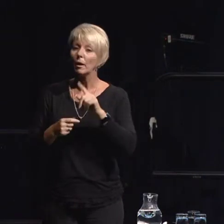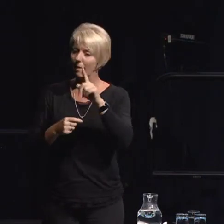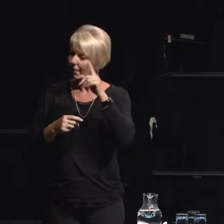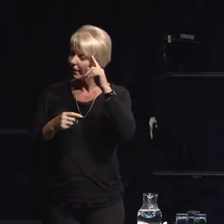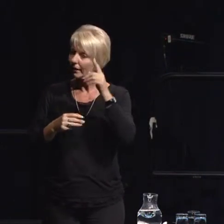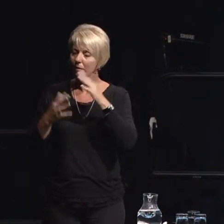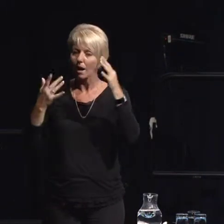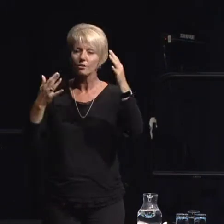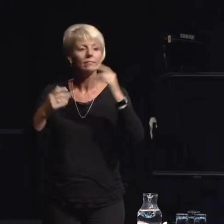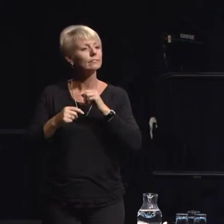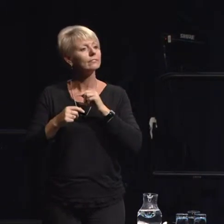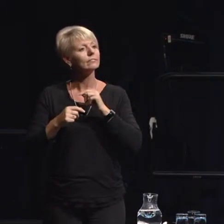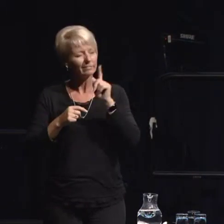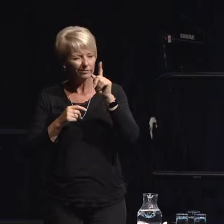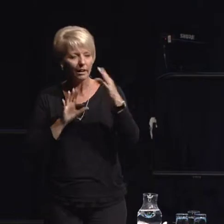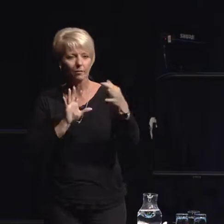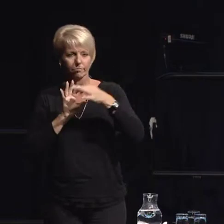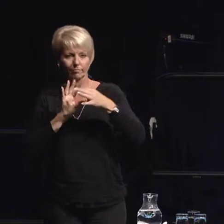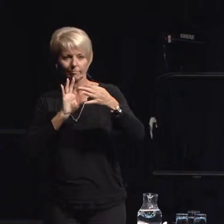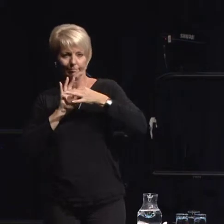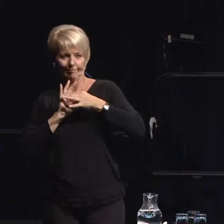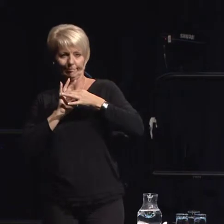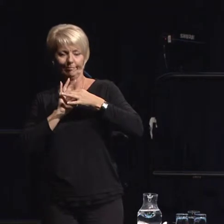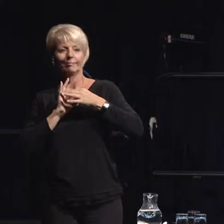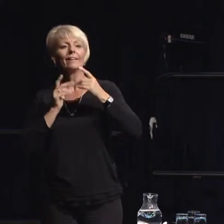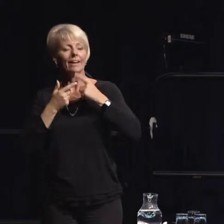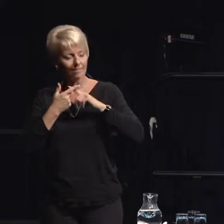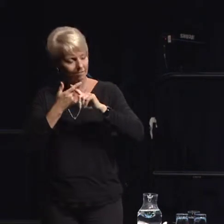of our alumni to keep that connection with the Institute in the years ahead.